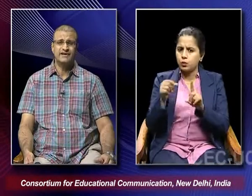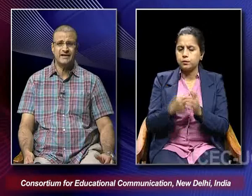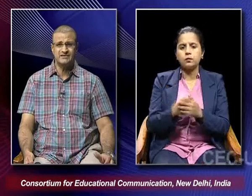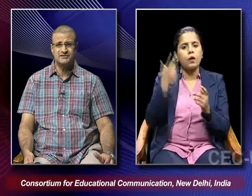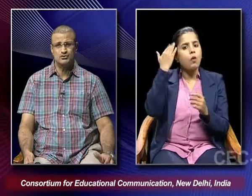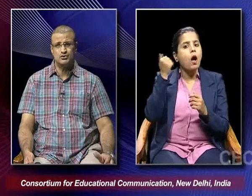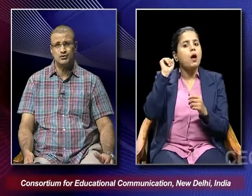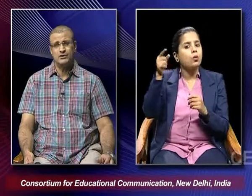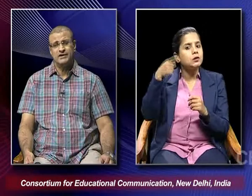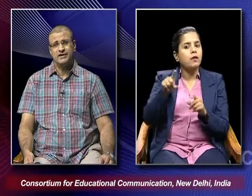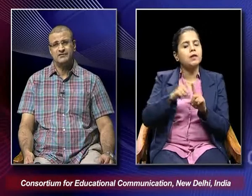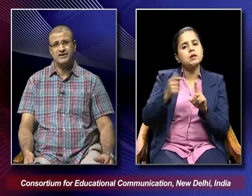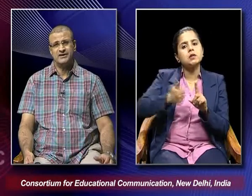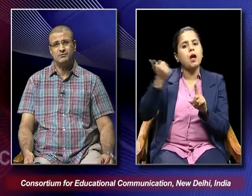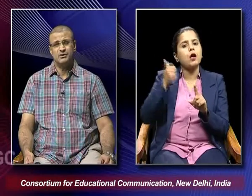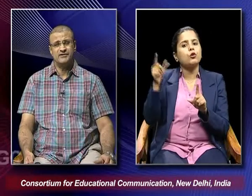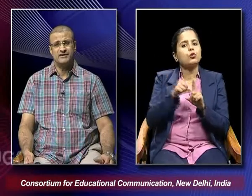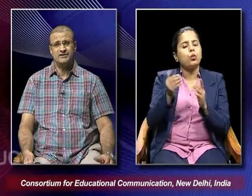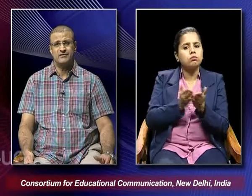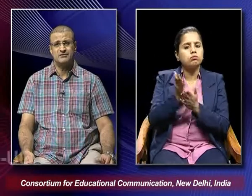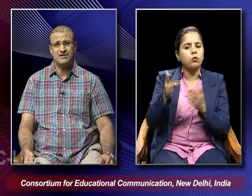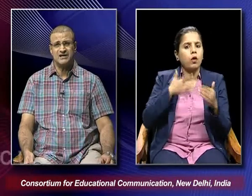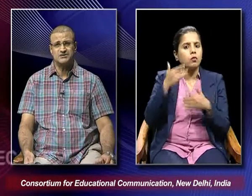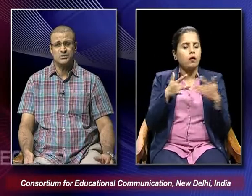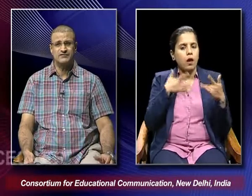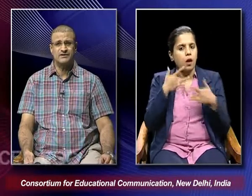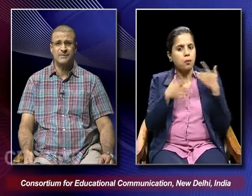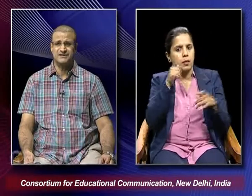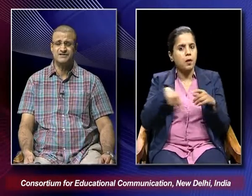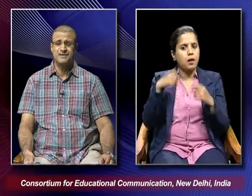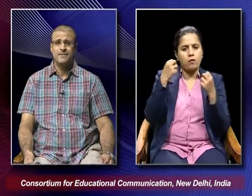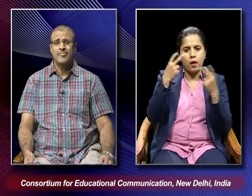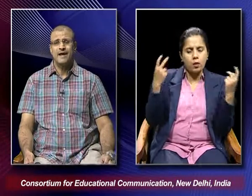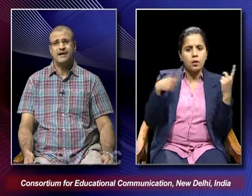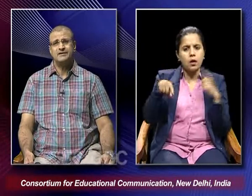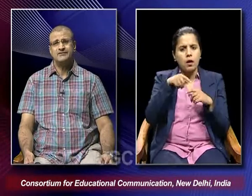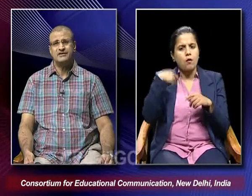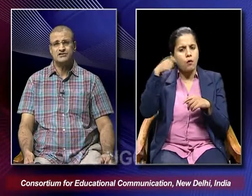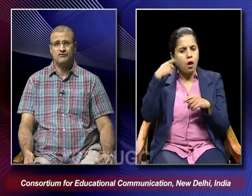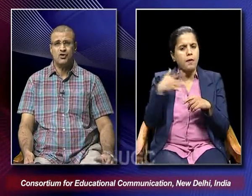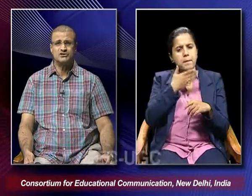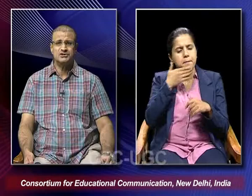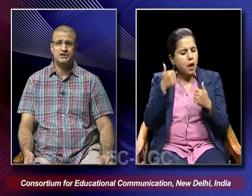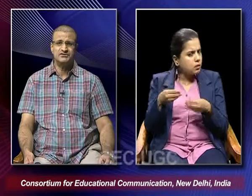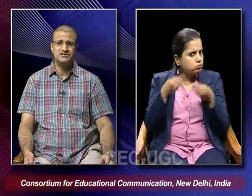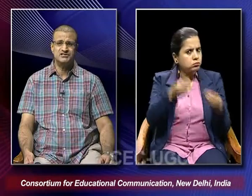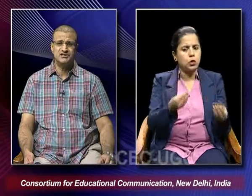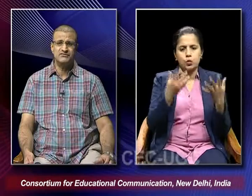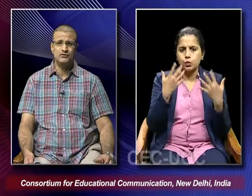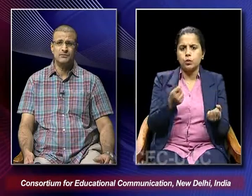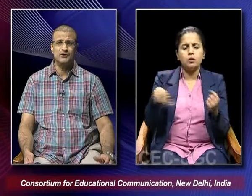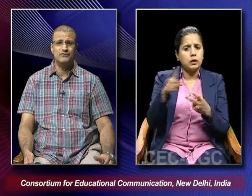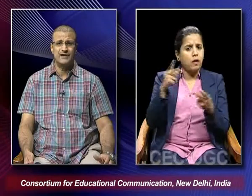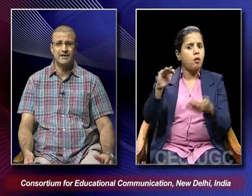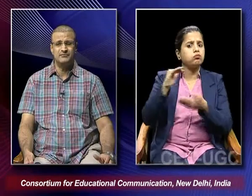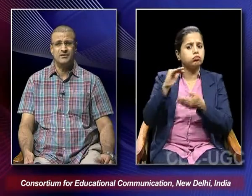of the directors who in a way motivated the film stars to give their best. And the various awards which he received over a